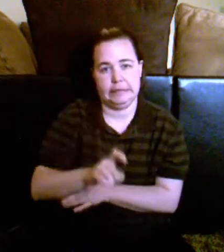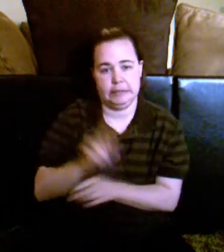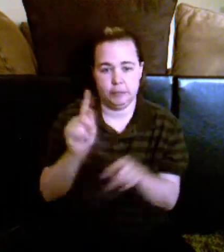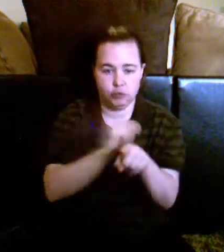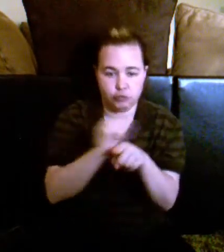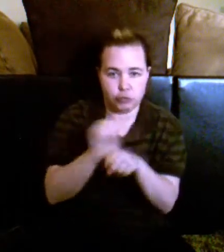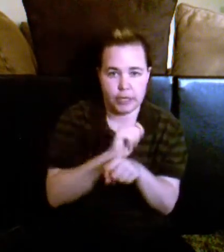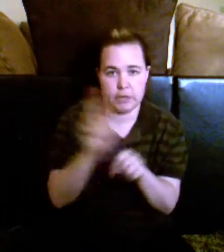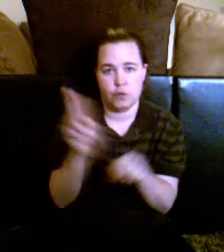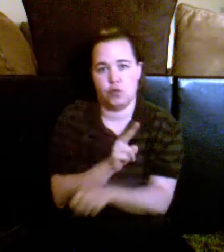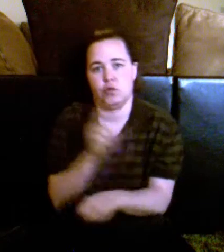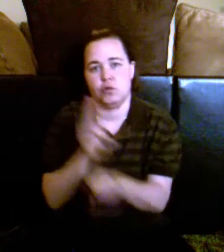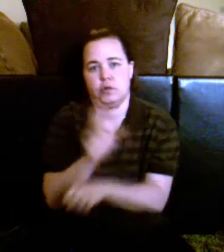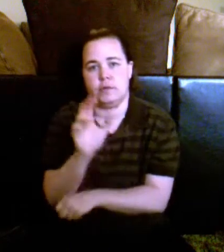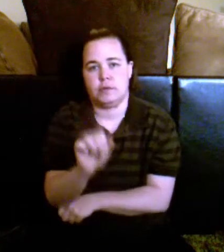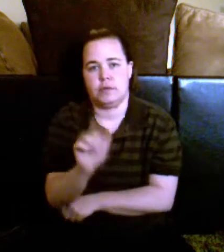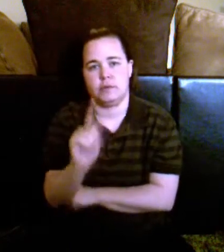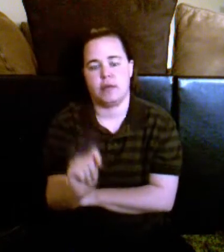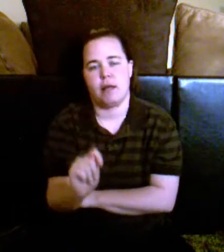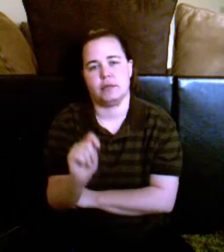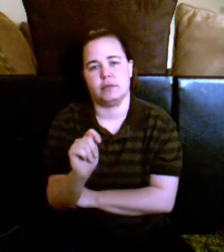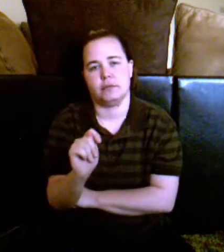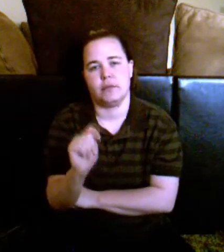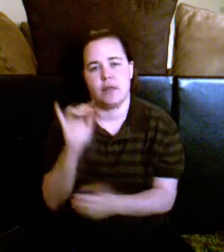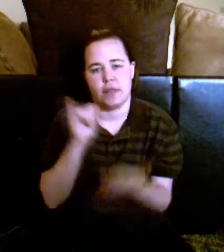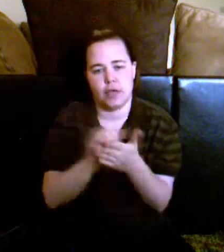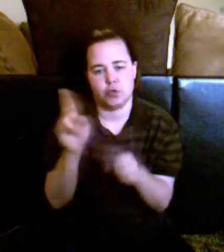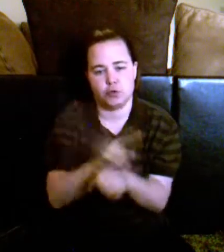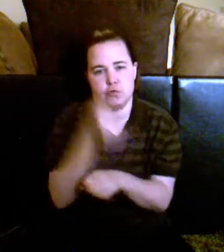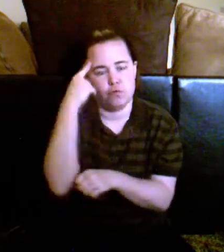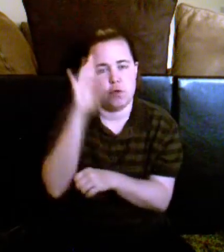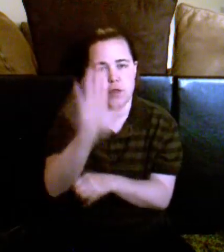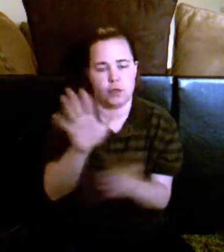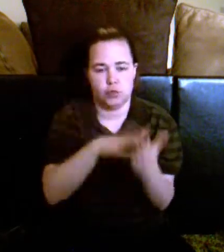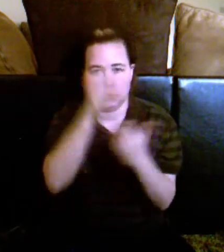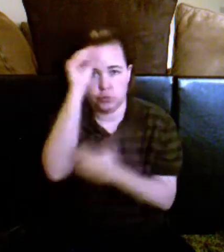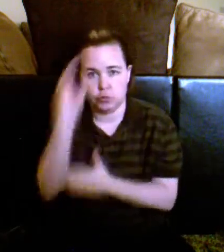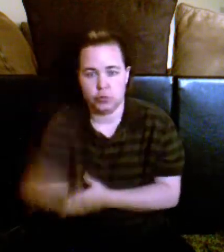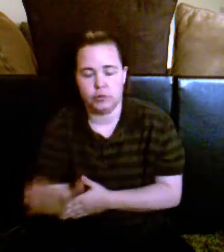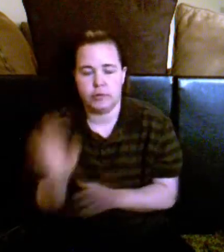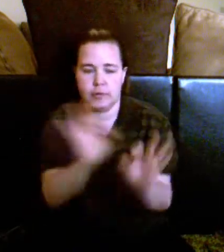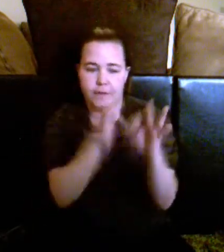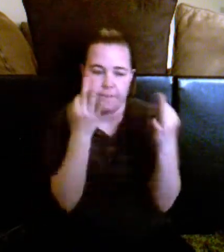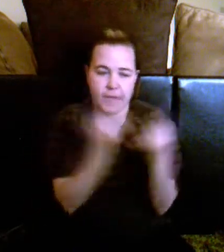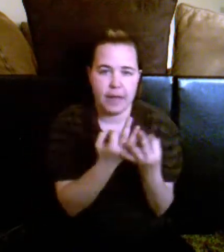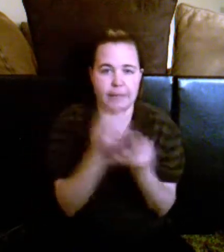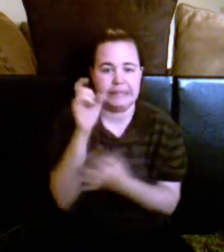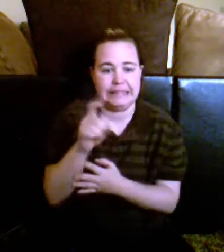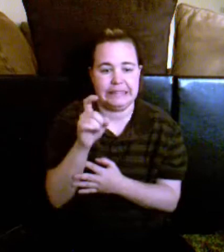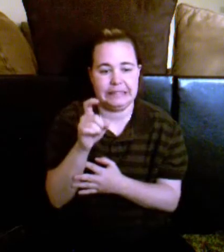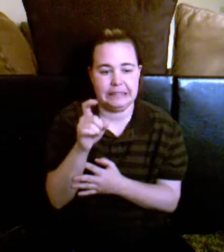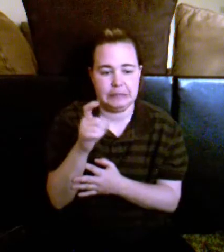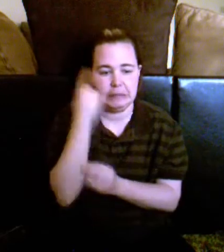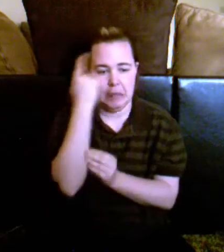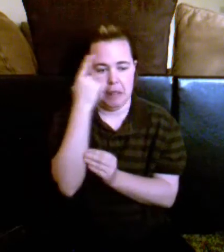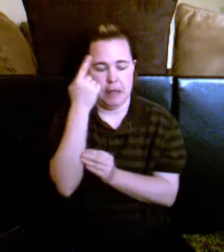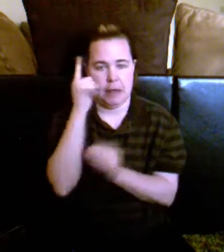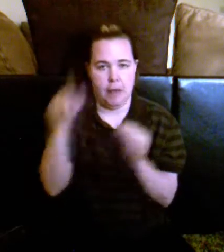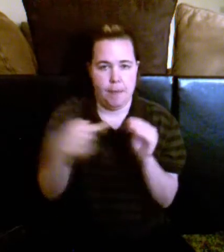in the use of the assistive technology that is used for their student. The family needs to take into consideration that assistive